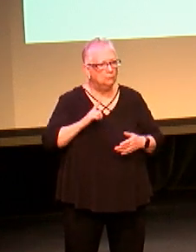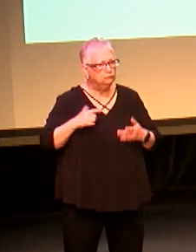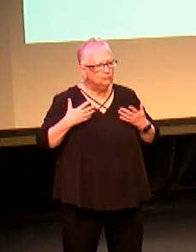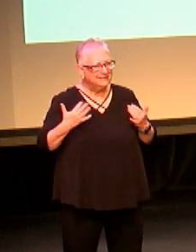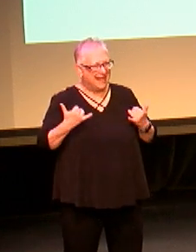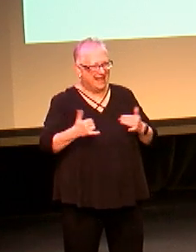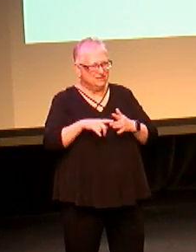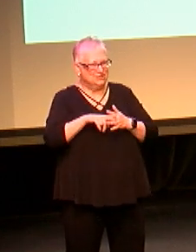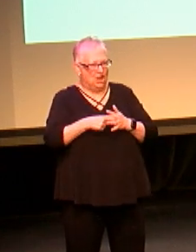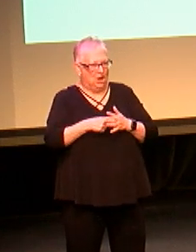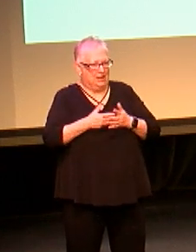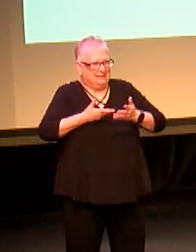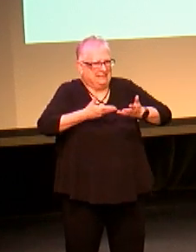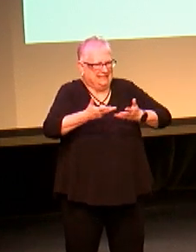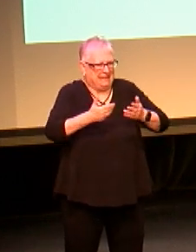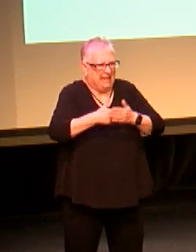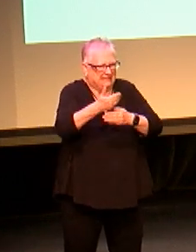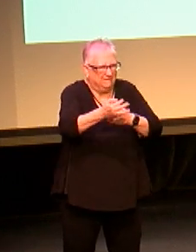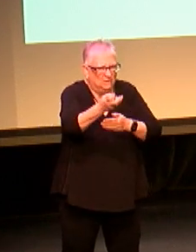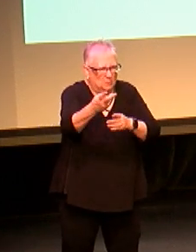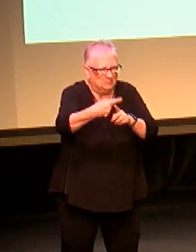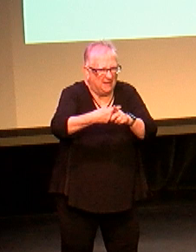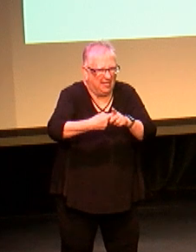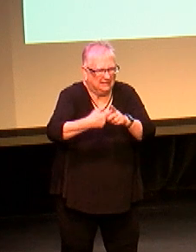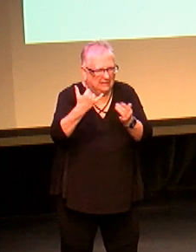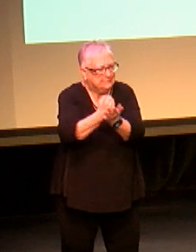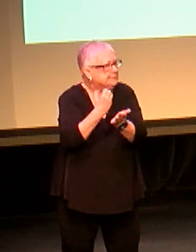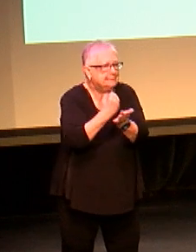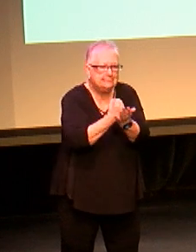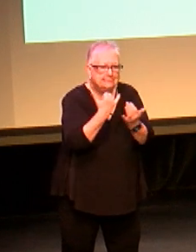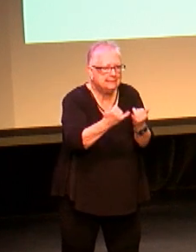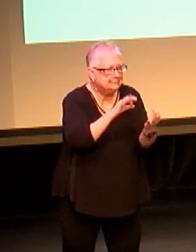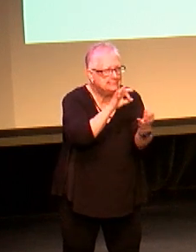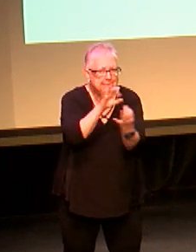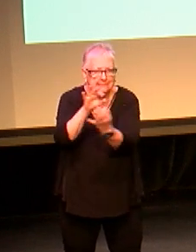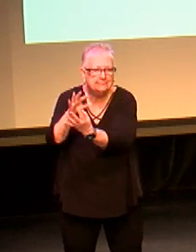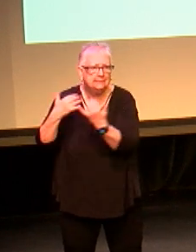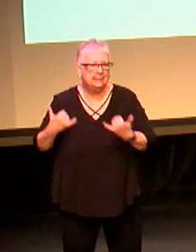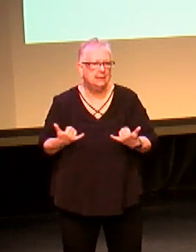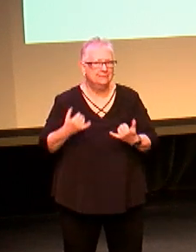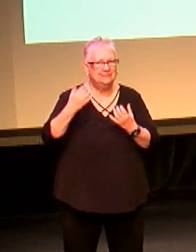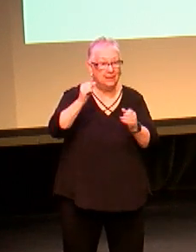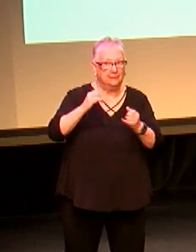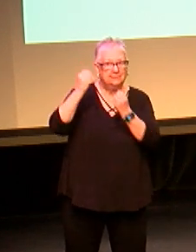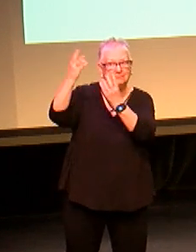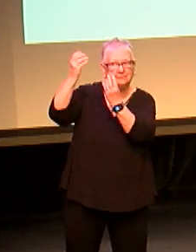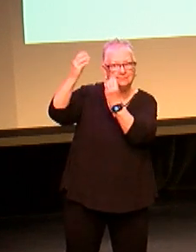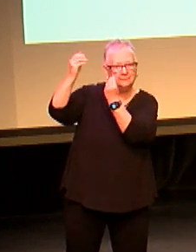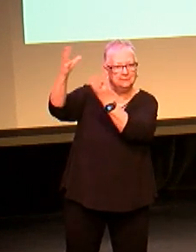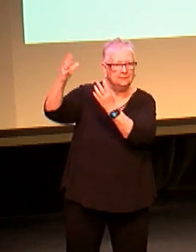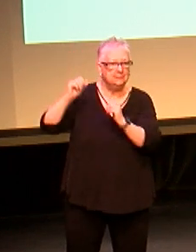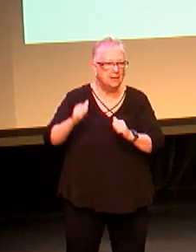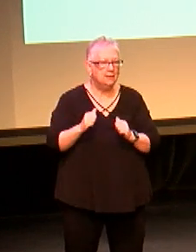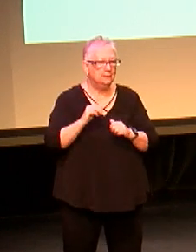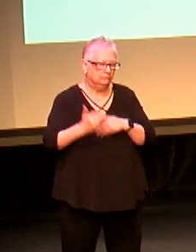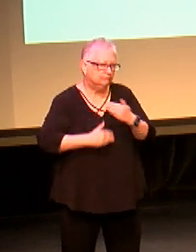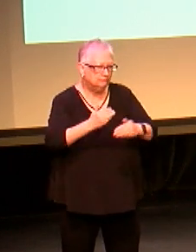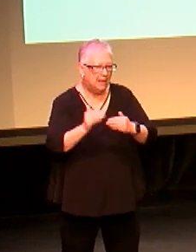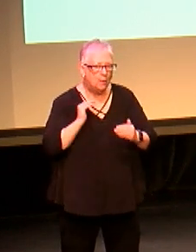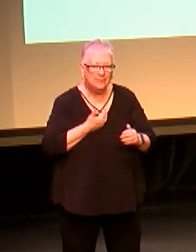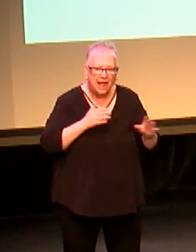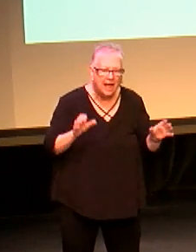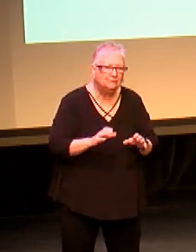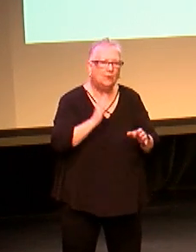months. Now is the time for us to get on their radar with the projects and activities that are priorities. To be